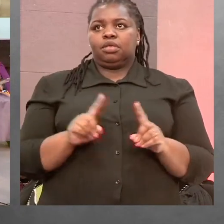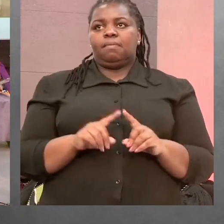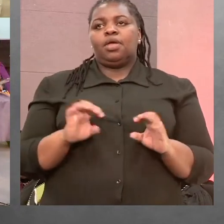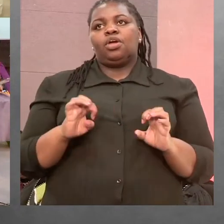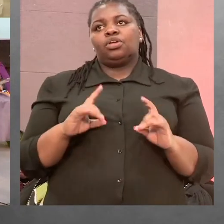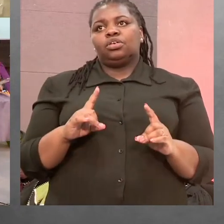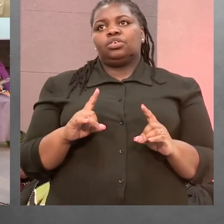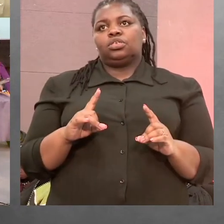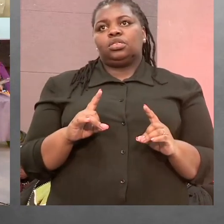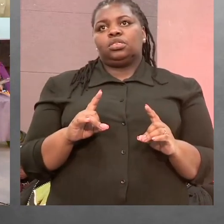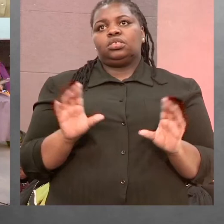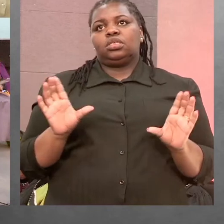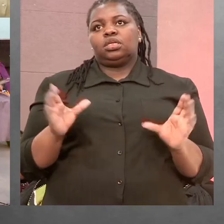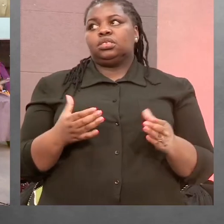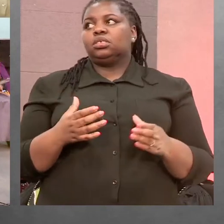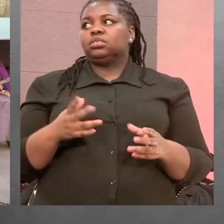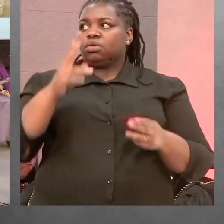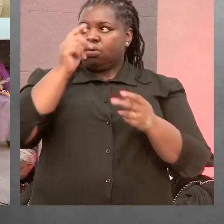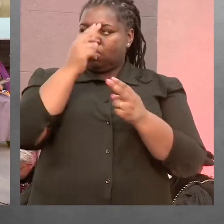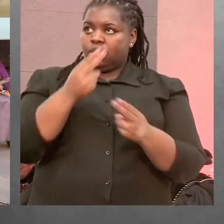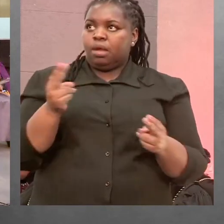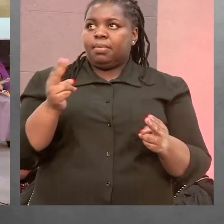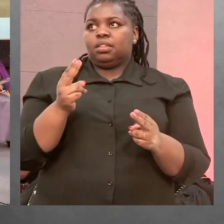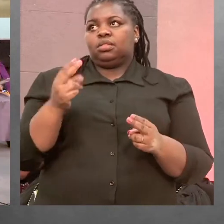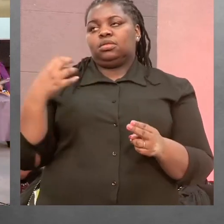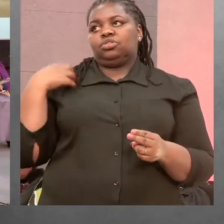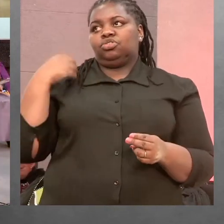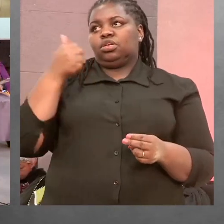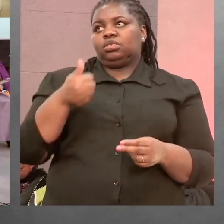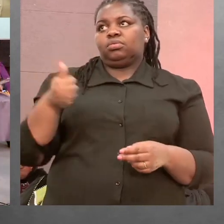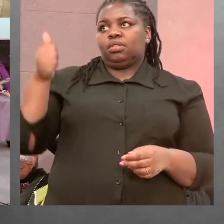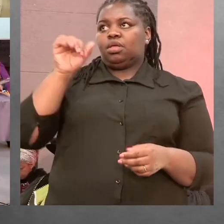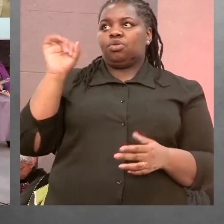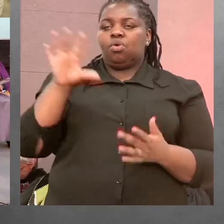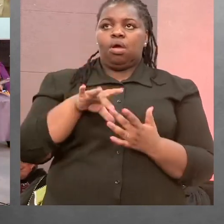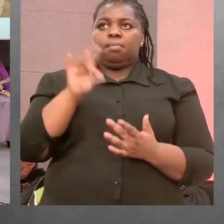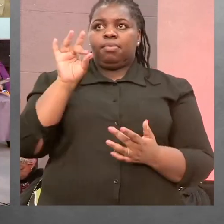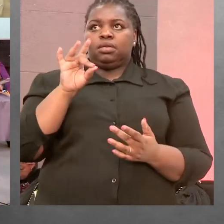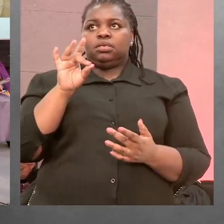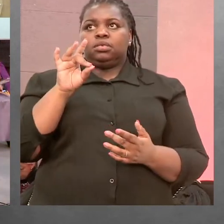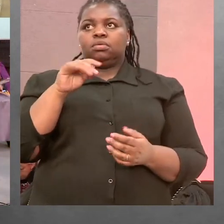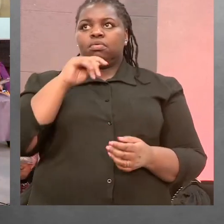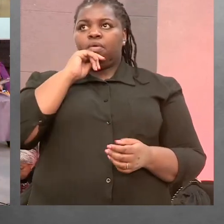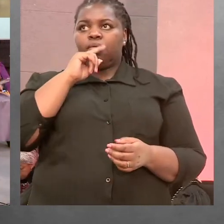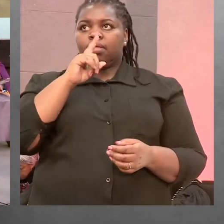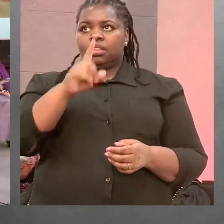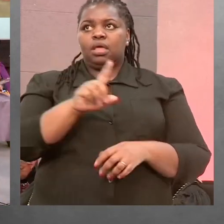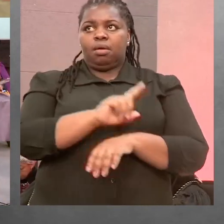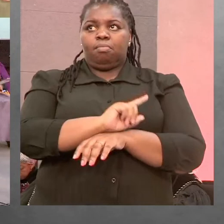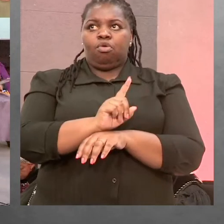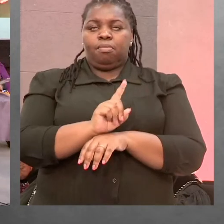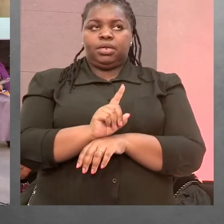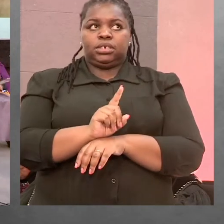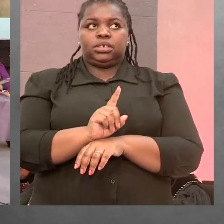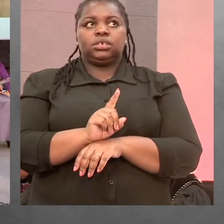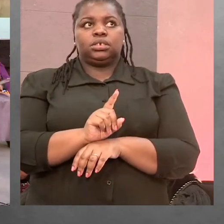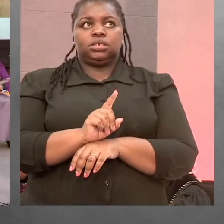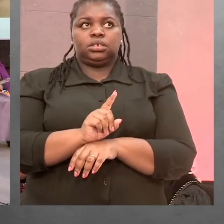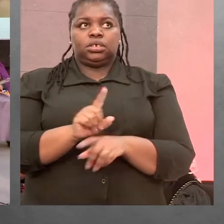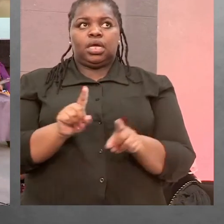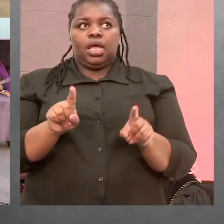education sectors. Honorable Chancellor, your appointment comes at a pivotal moment